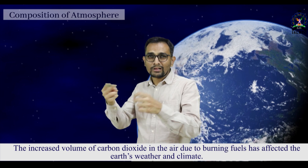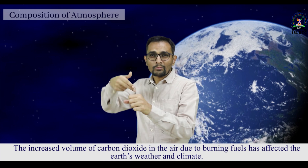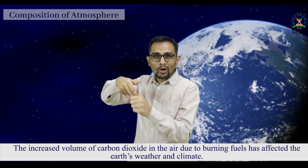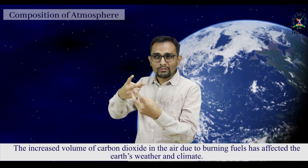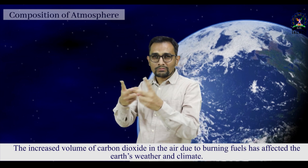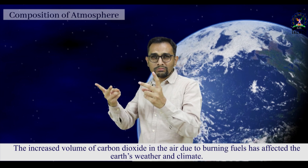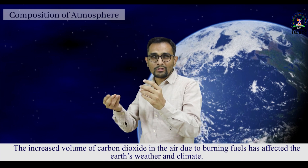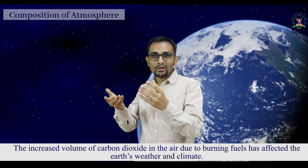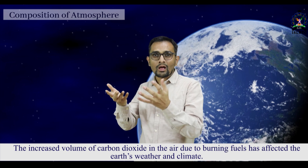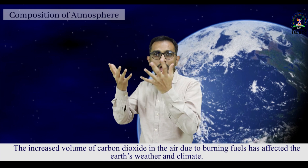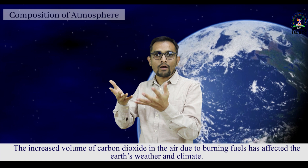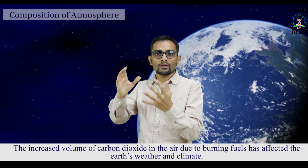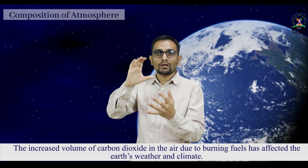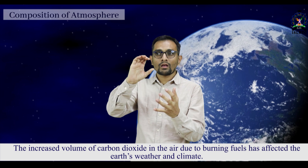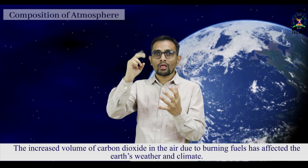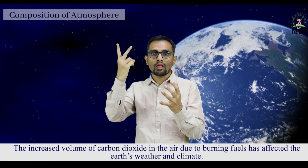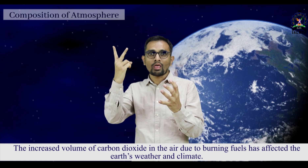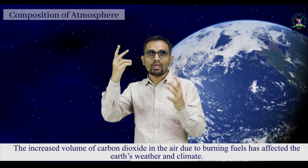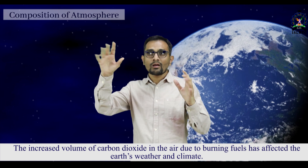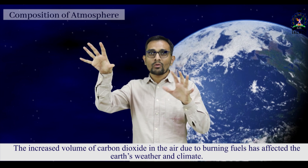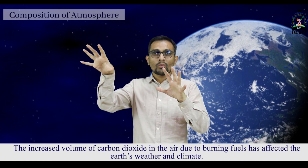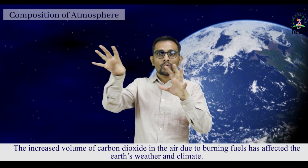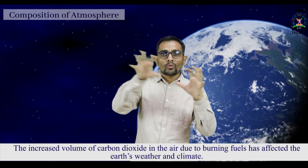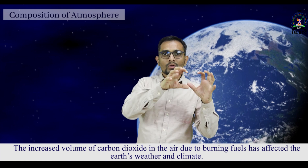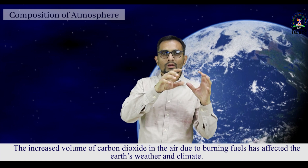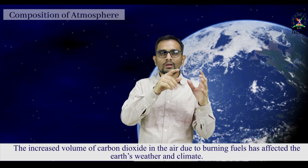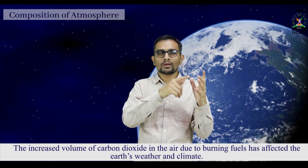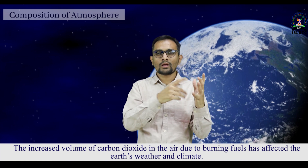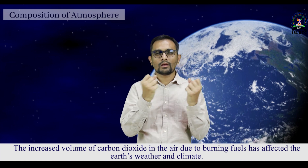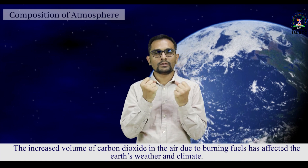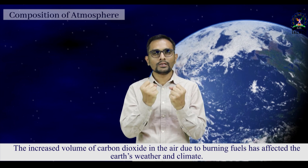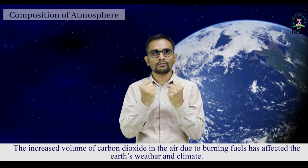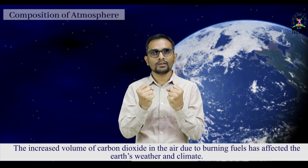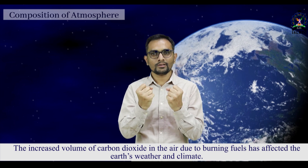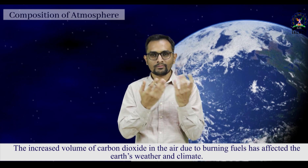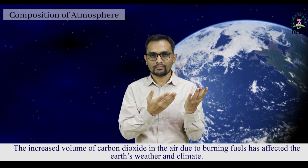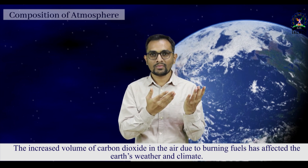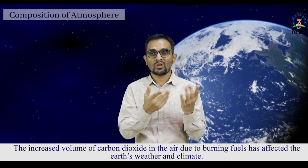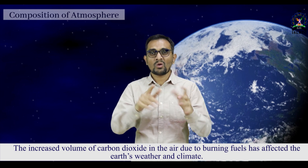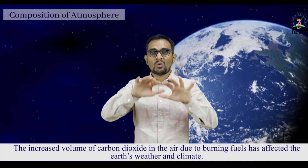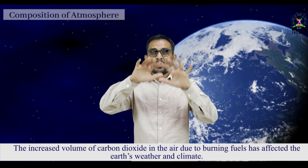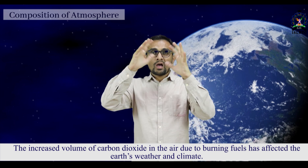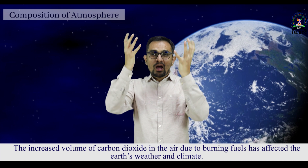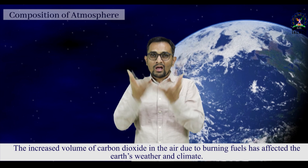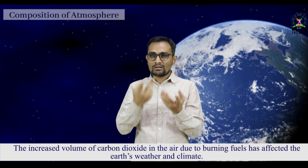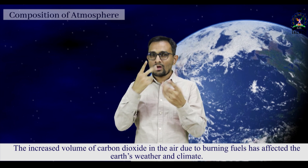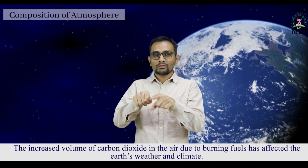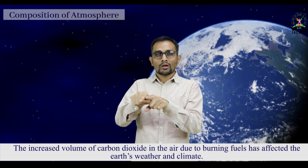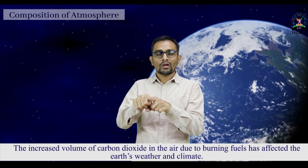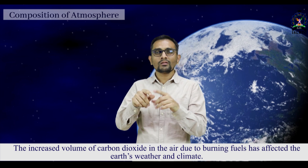The increased volume of carbon dioxide in the air due to burning fuels has affected the Earth's